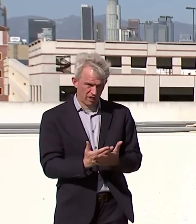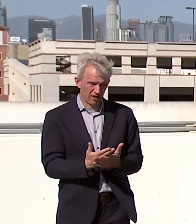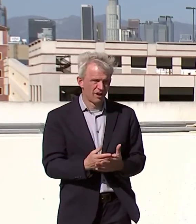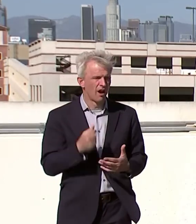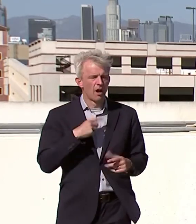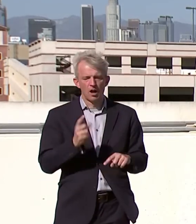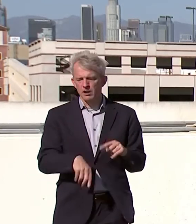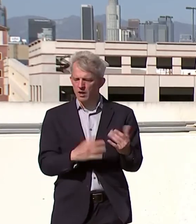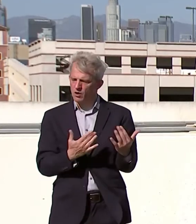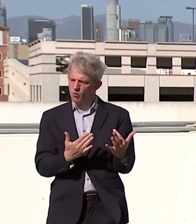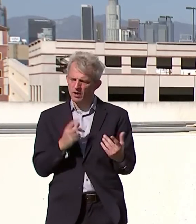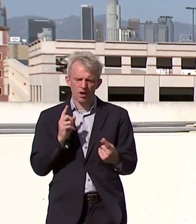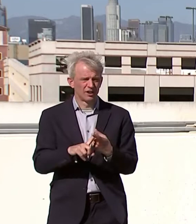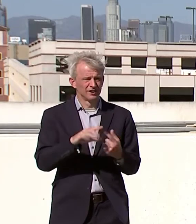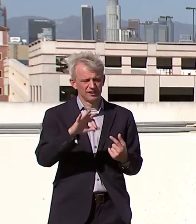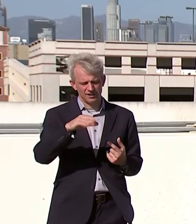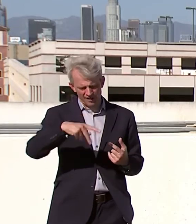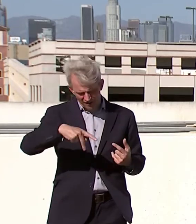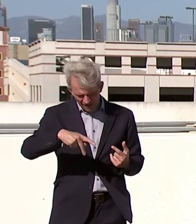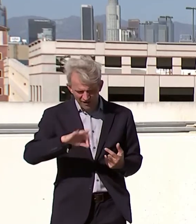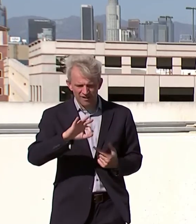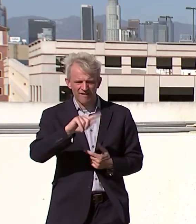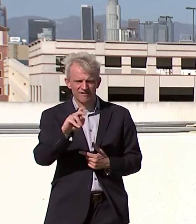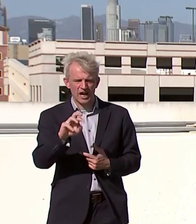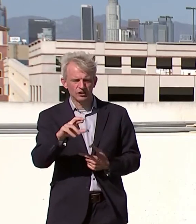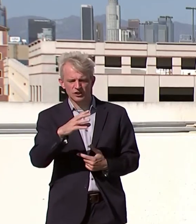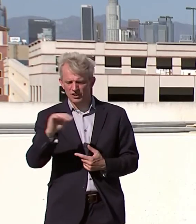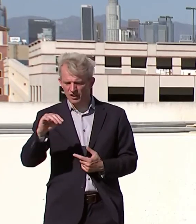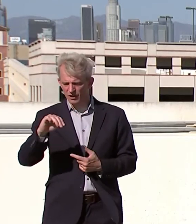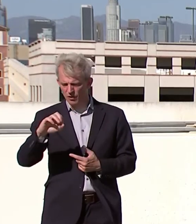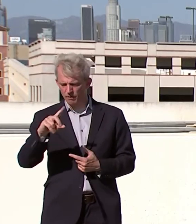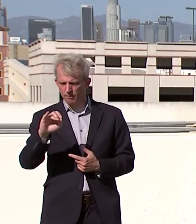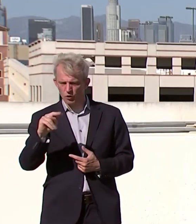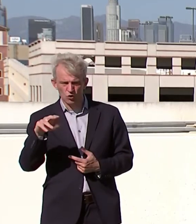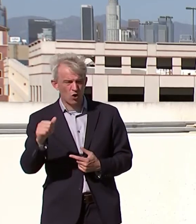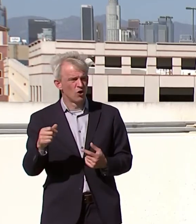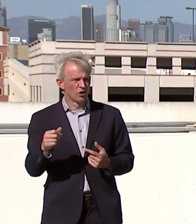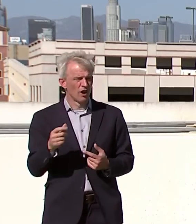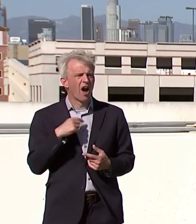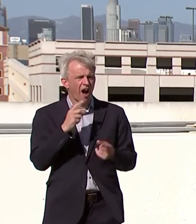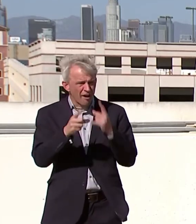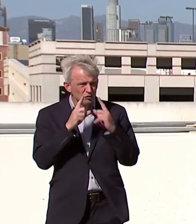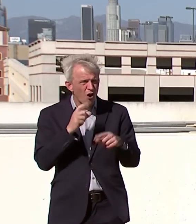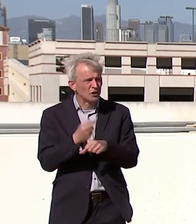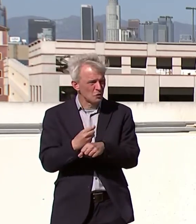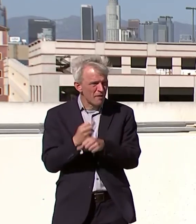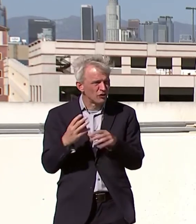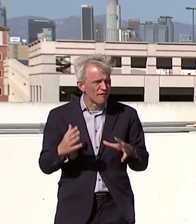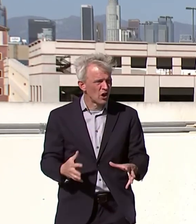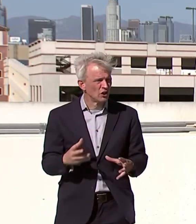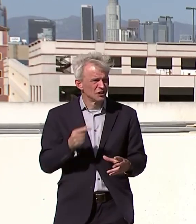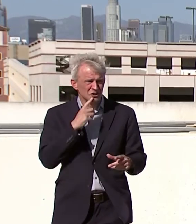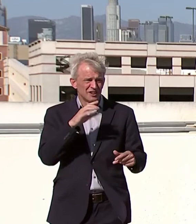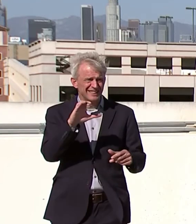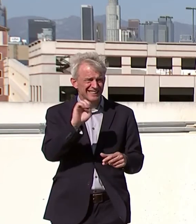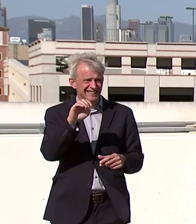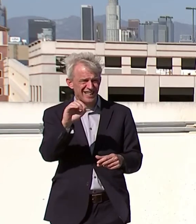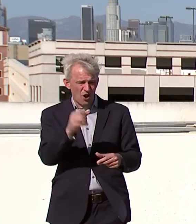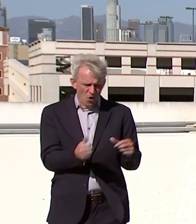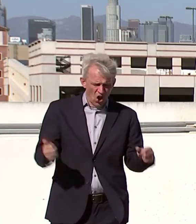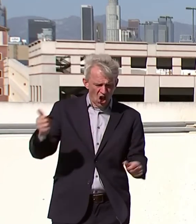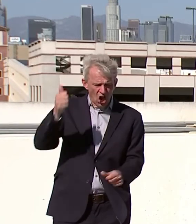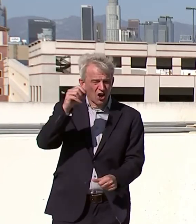that Pfizer and Moderna number bears out. I do believe the math of it. I've talked to the manufacturers. I've talked to the head executives of those